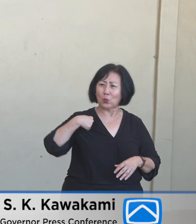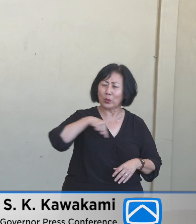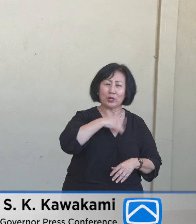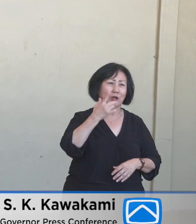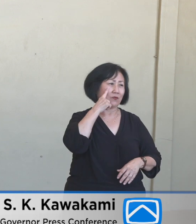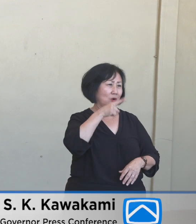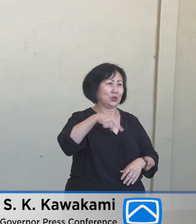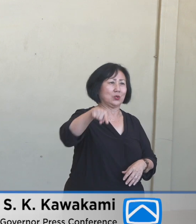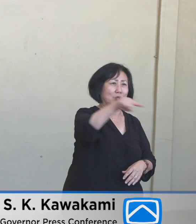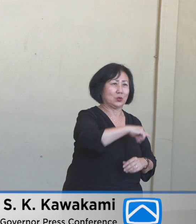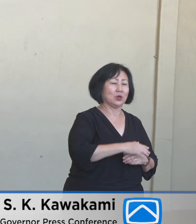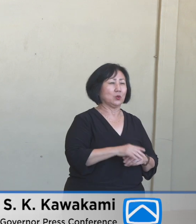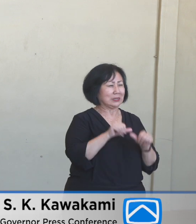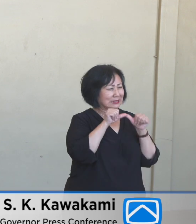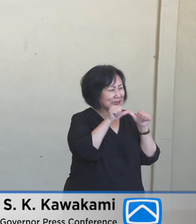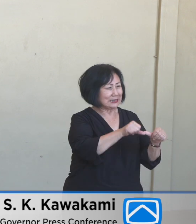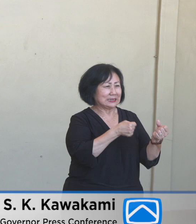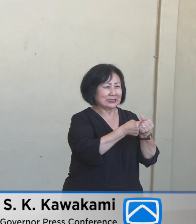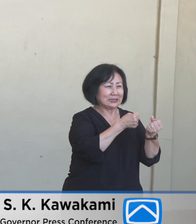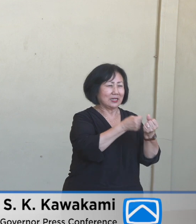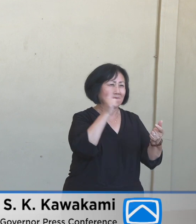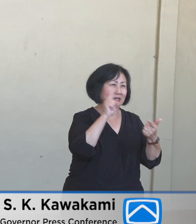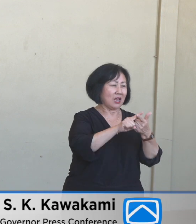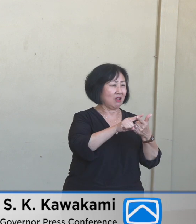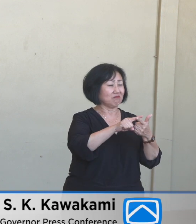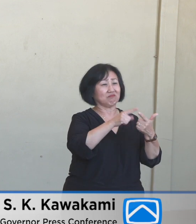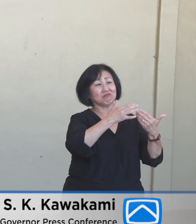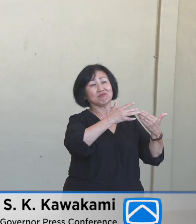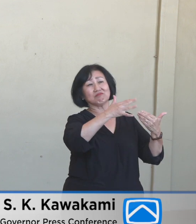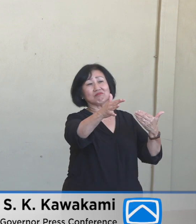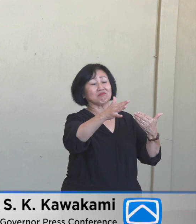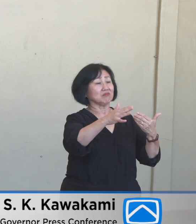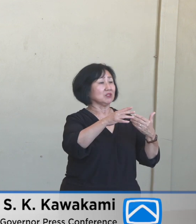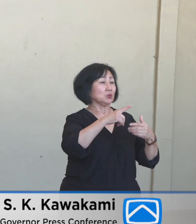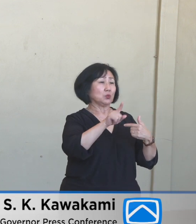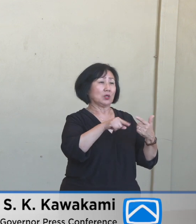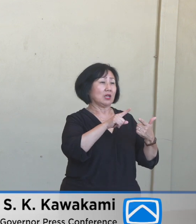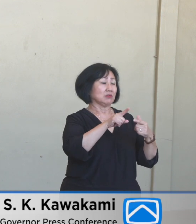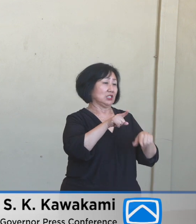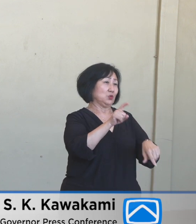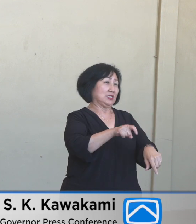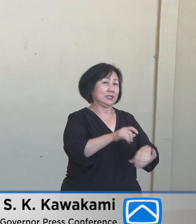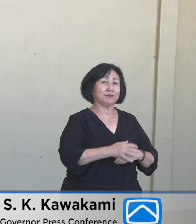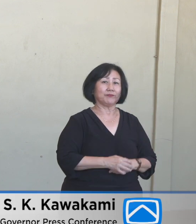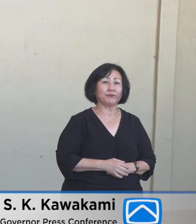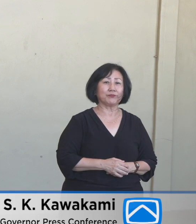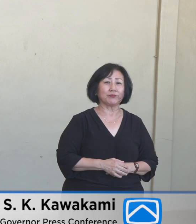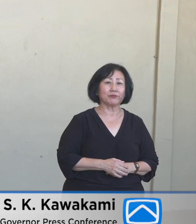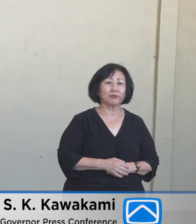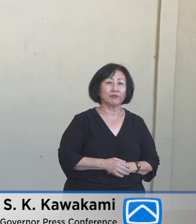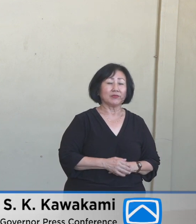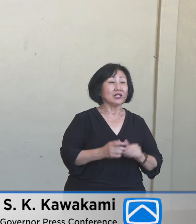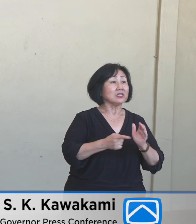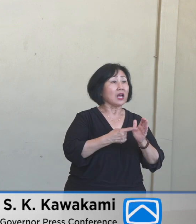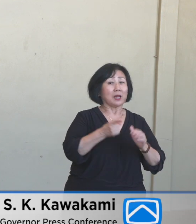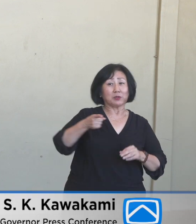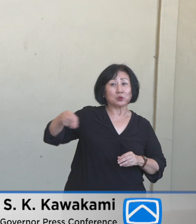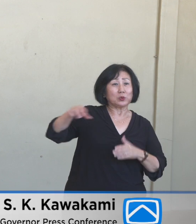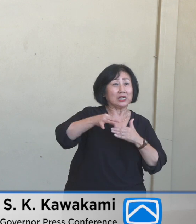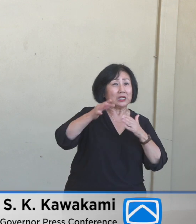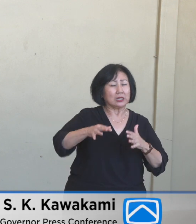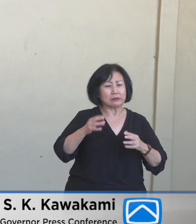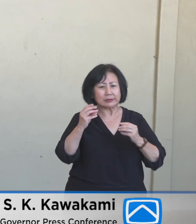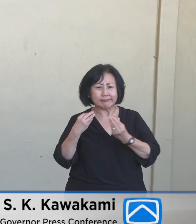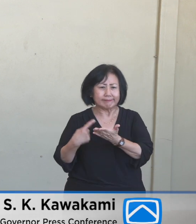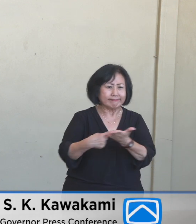folks until as long as we need to be here. You know, sometimes as leaders we struggle to figure